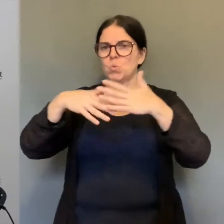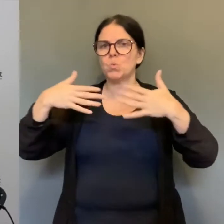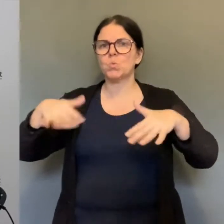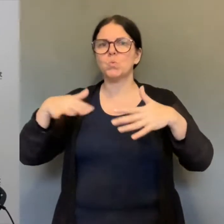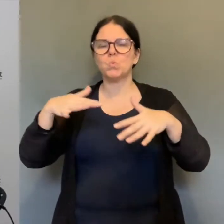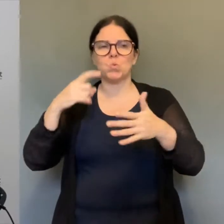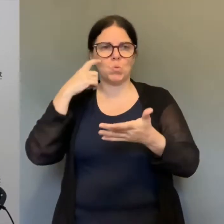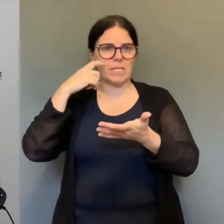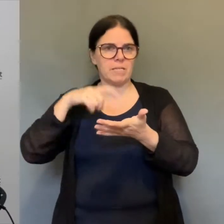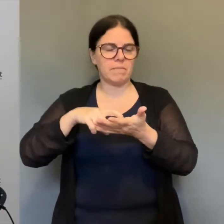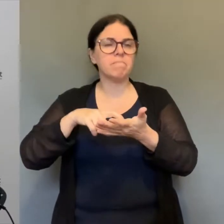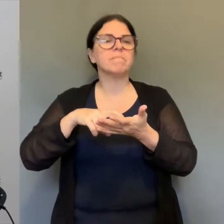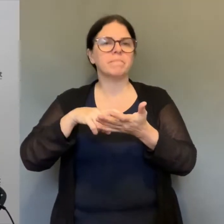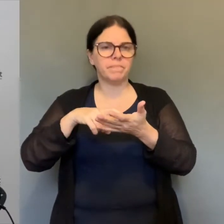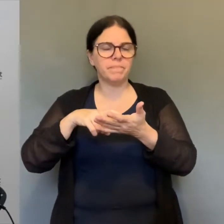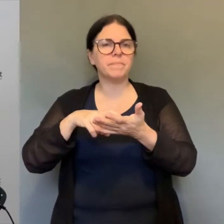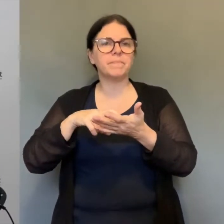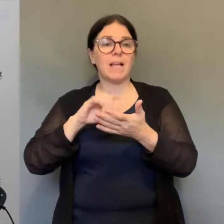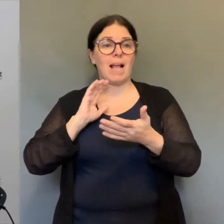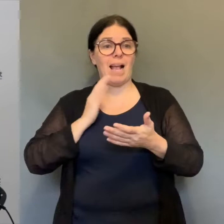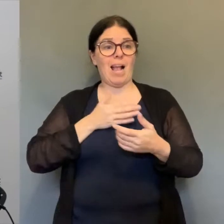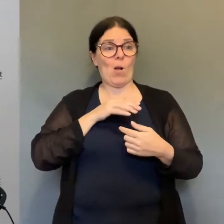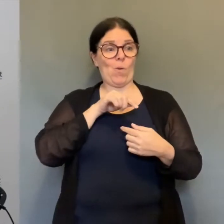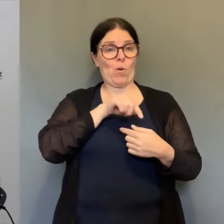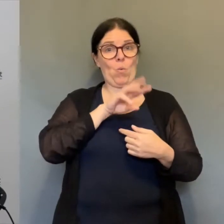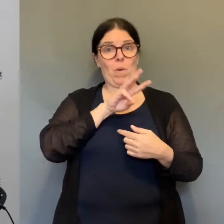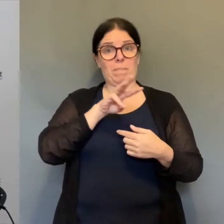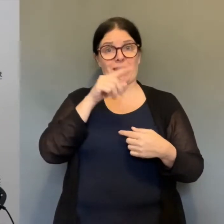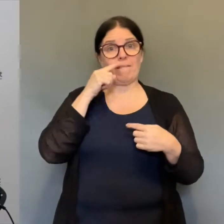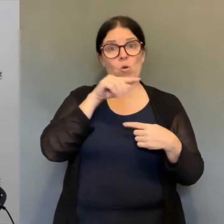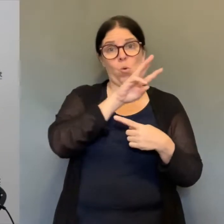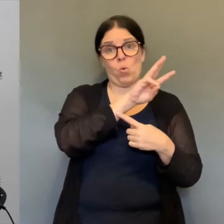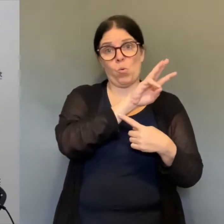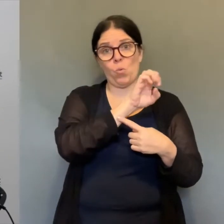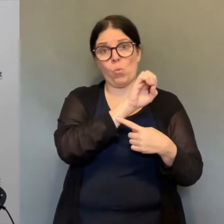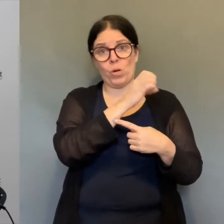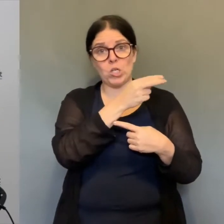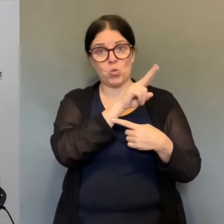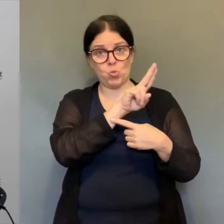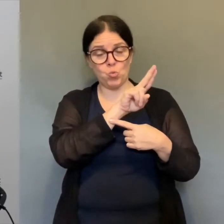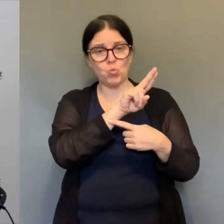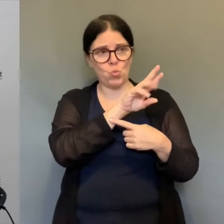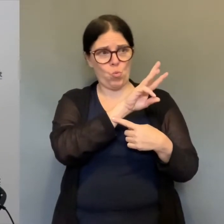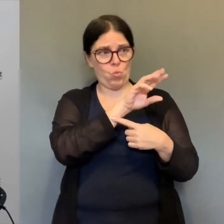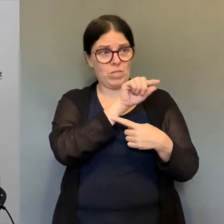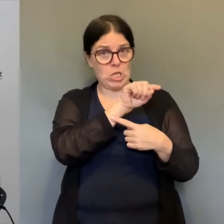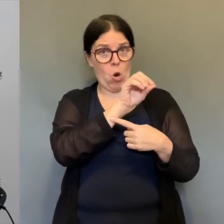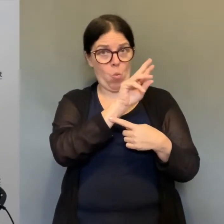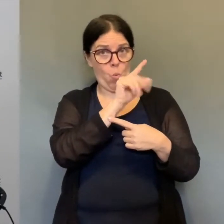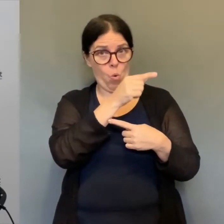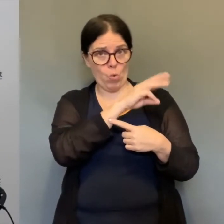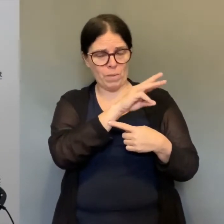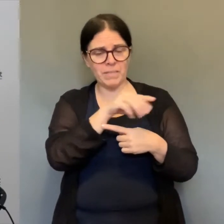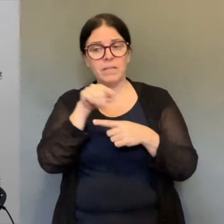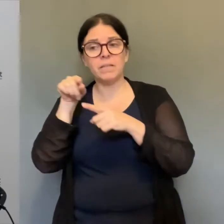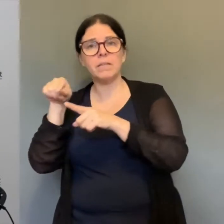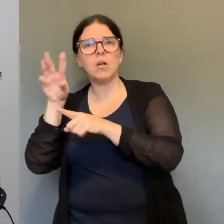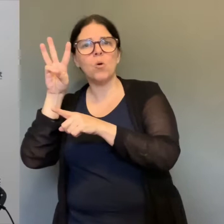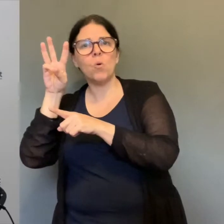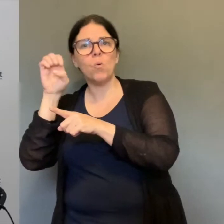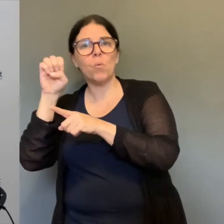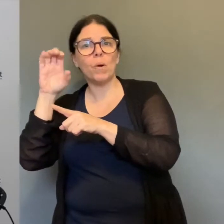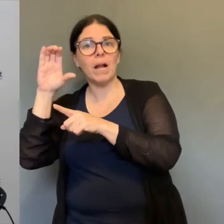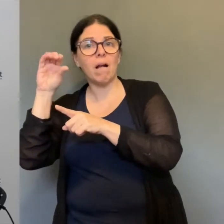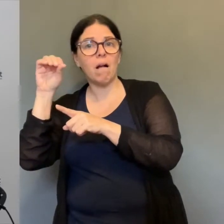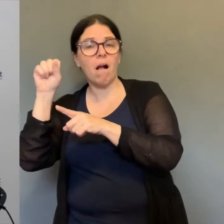COVID-19. This enhancement is for anyone who is live now, and